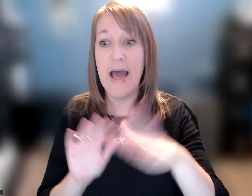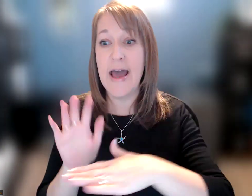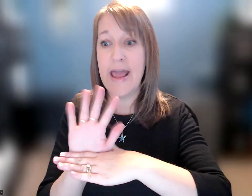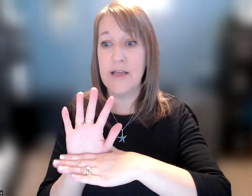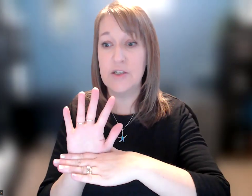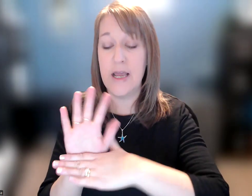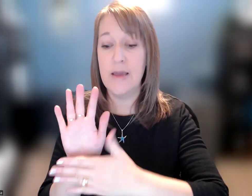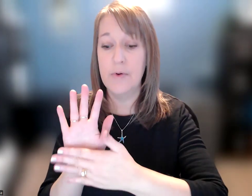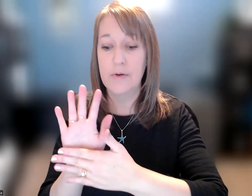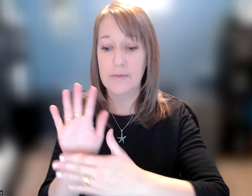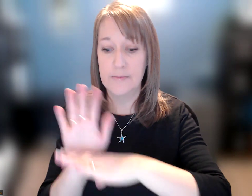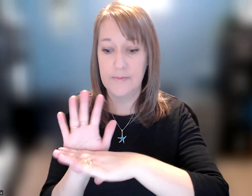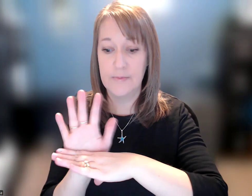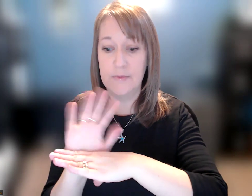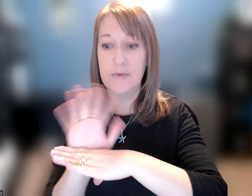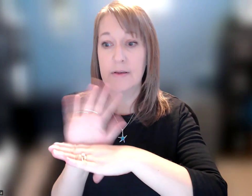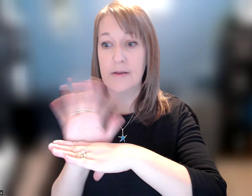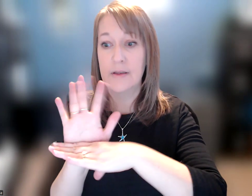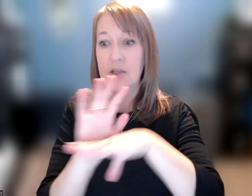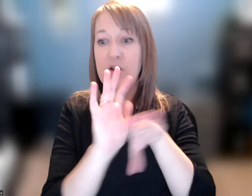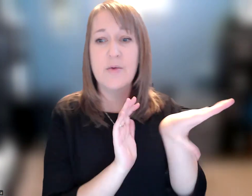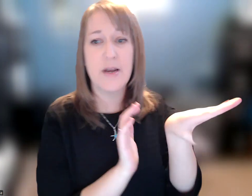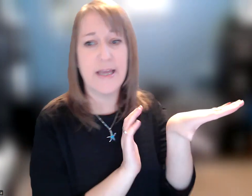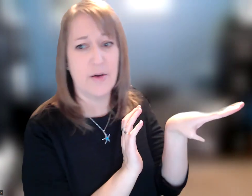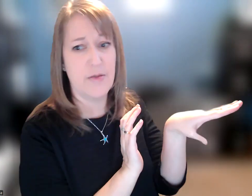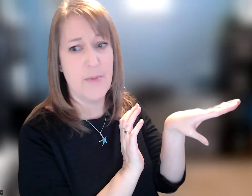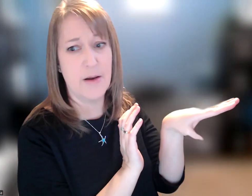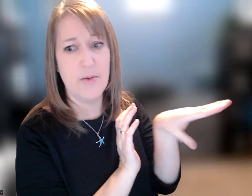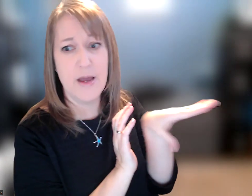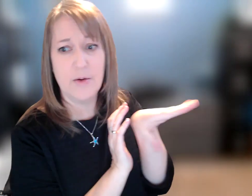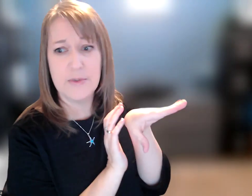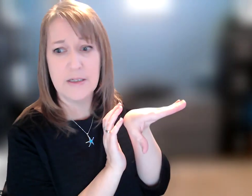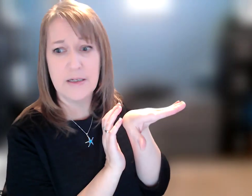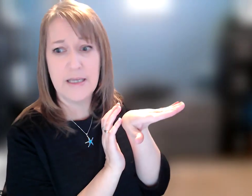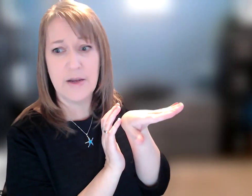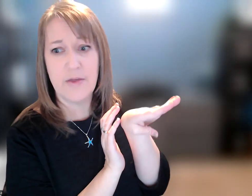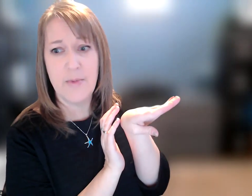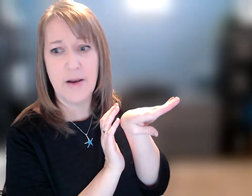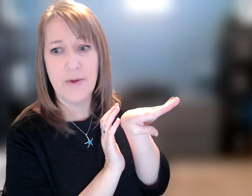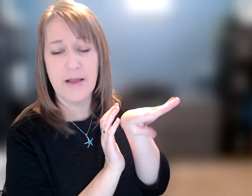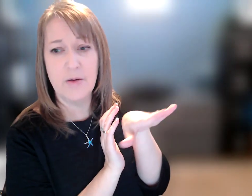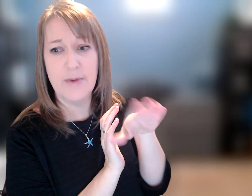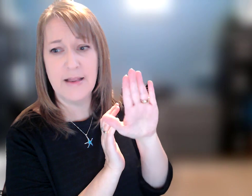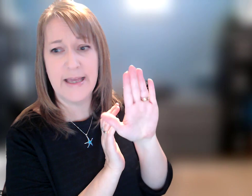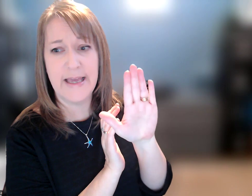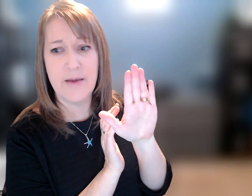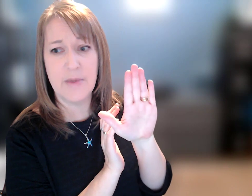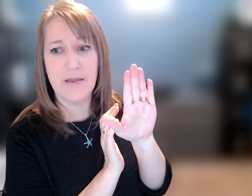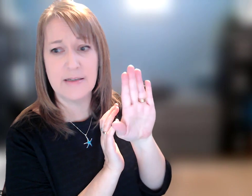flat hand shape. You kind of want to get your thumb out of the way. Oops, get your thumb out of the way a little bit. Like it can't be this, you